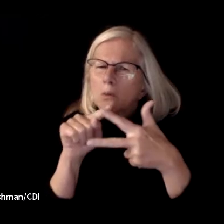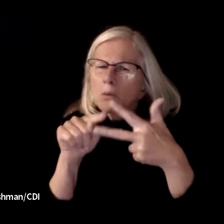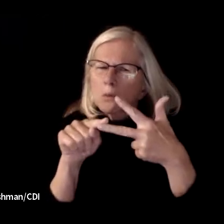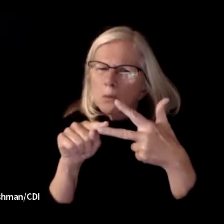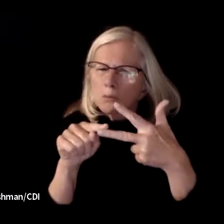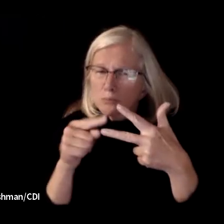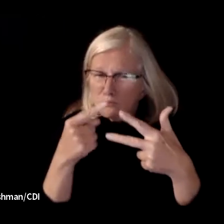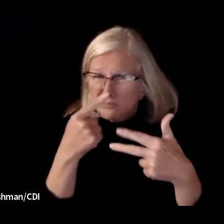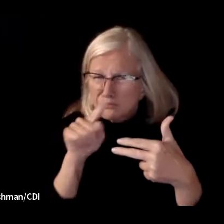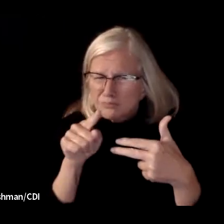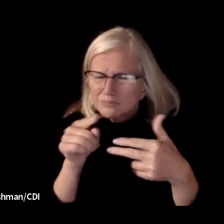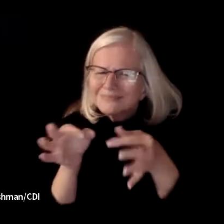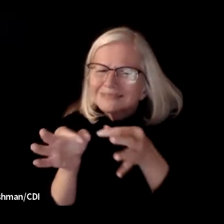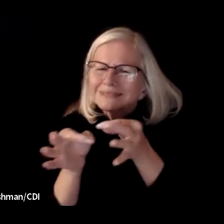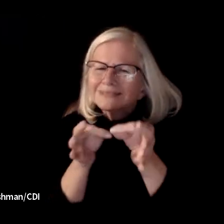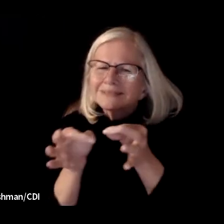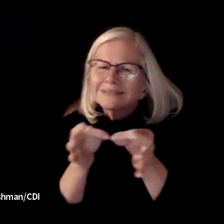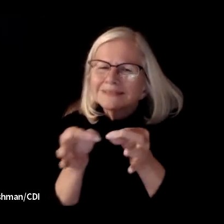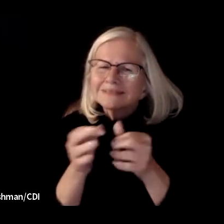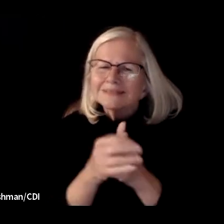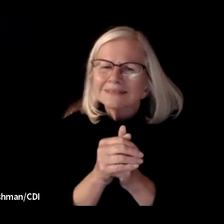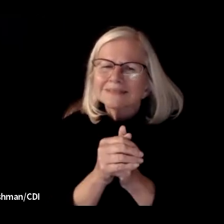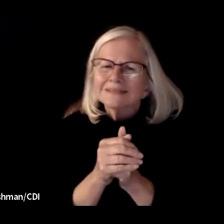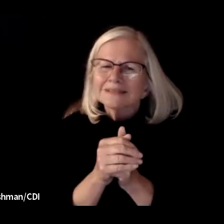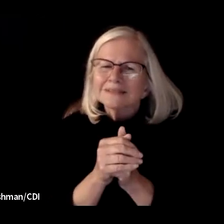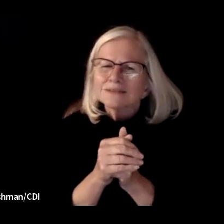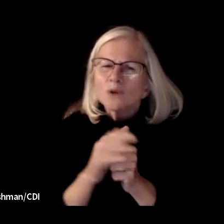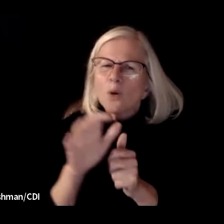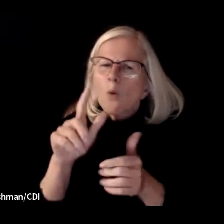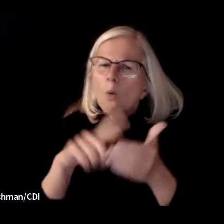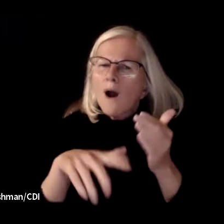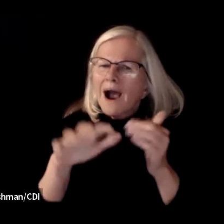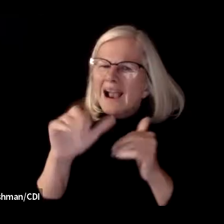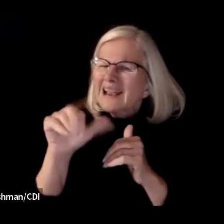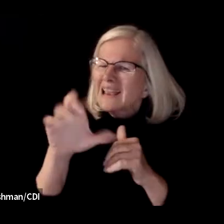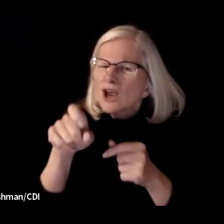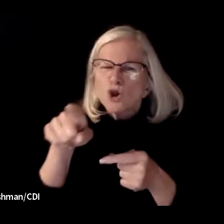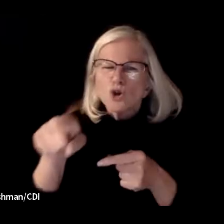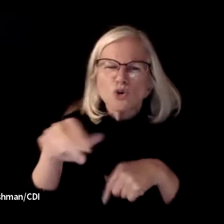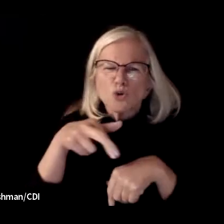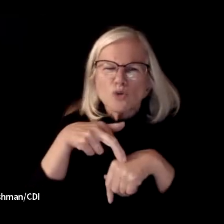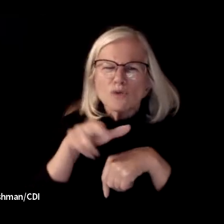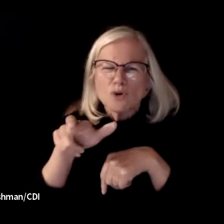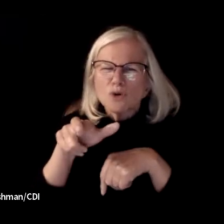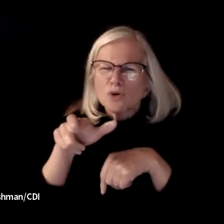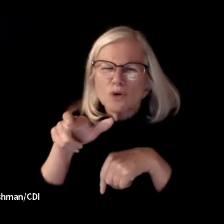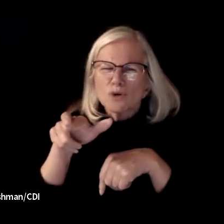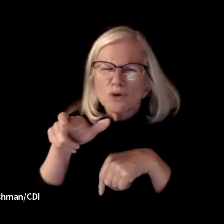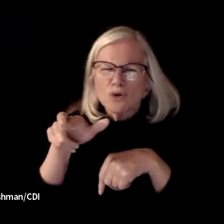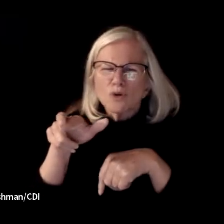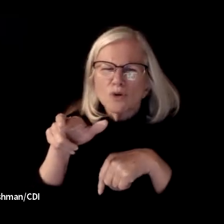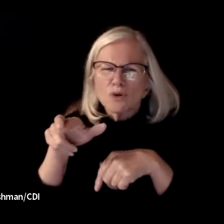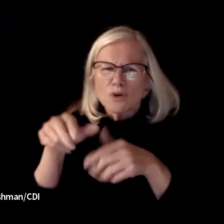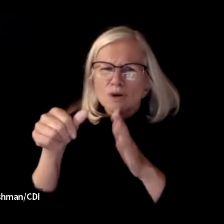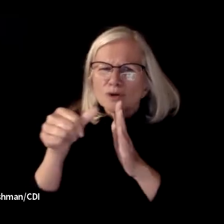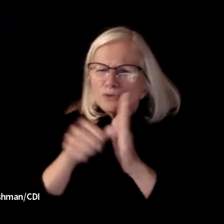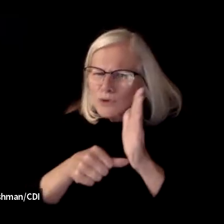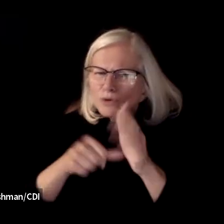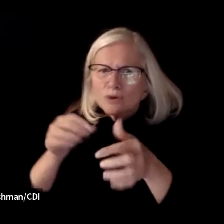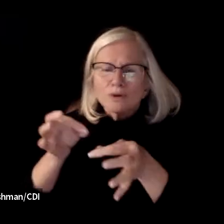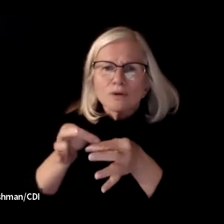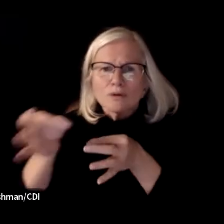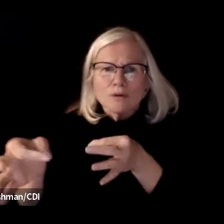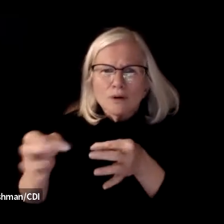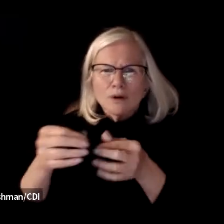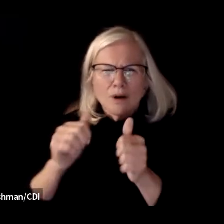is being deferred right now, and how does that compare to the early days of the pandemic when there